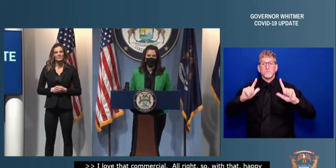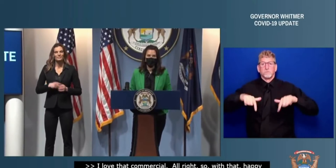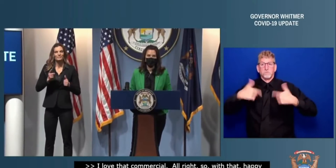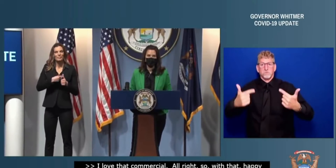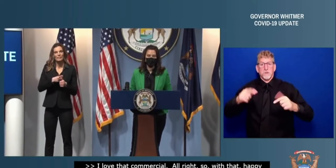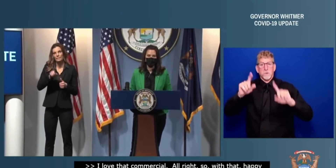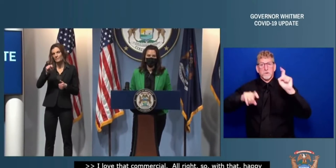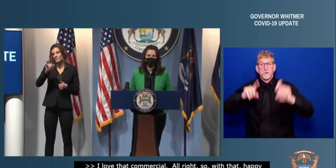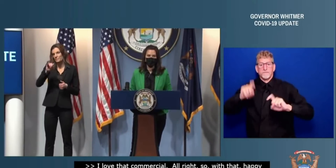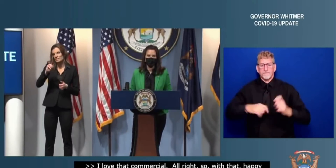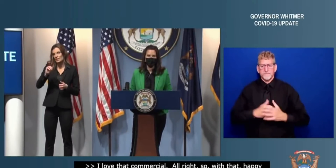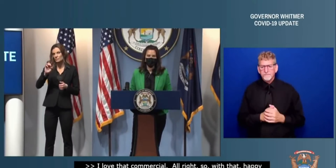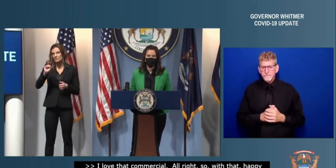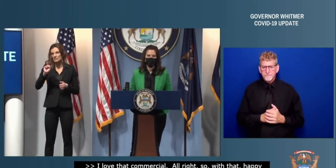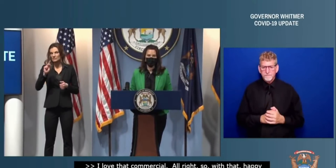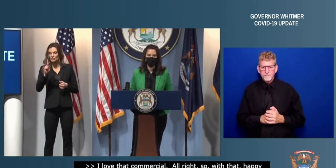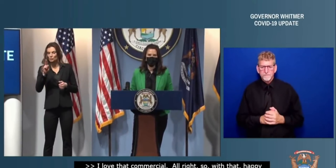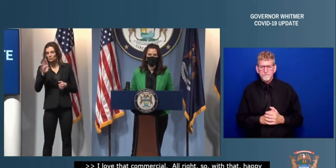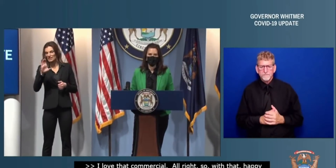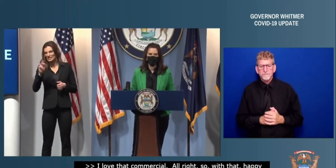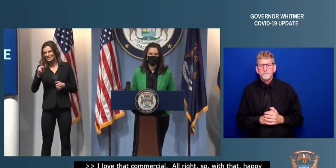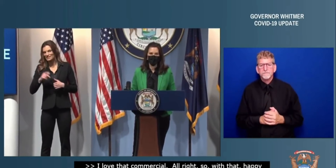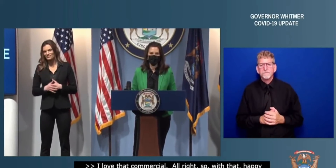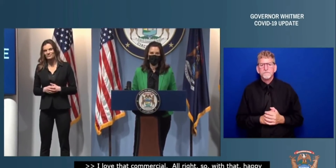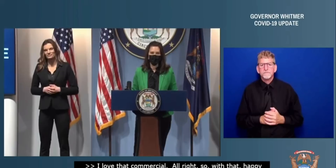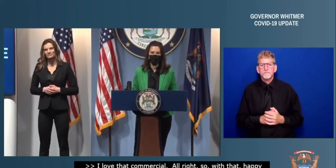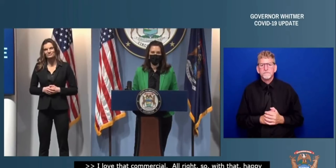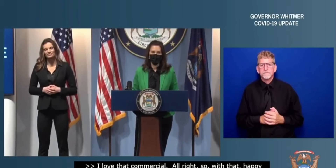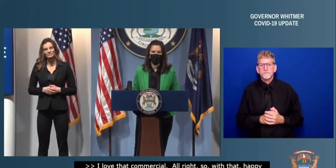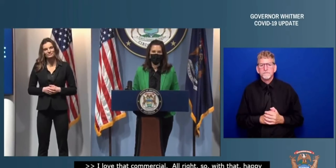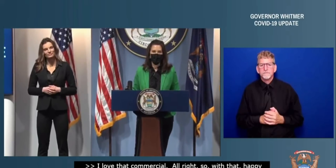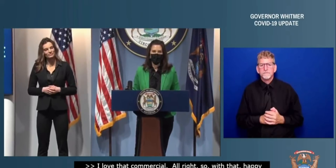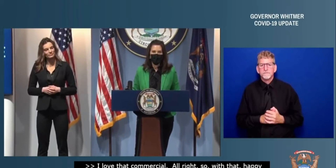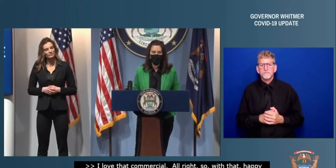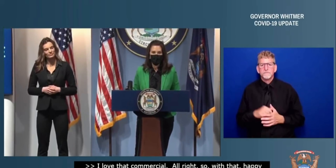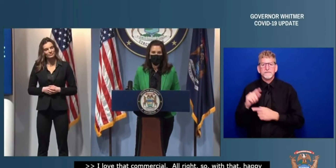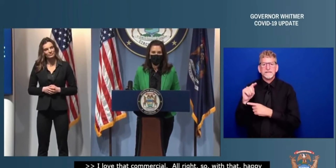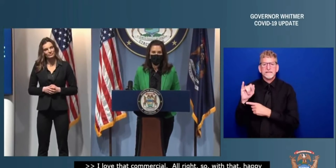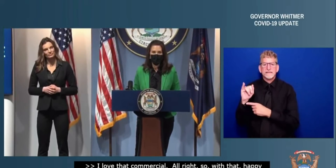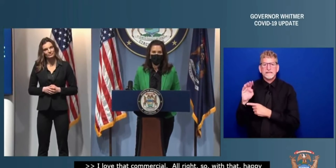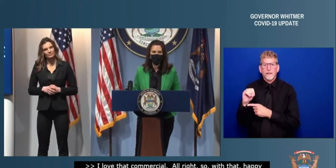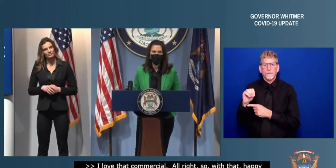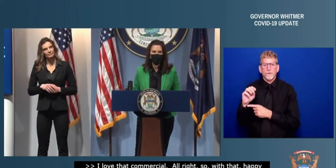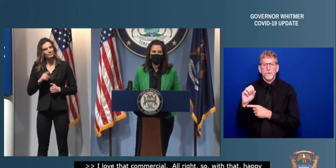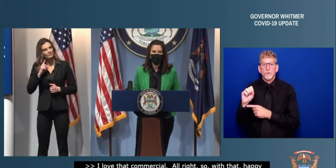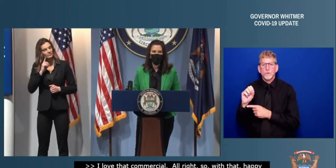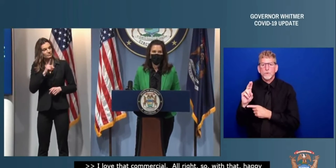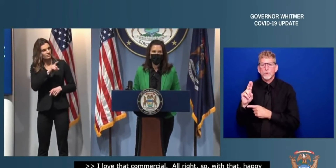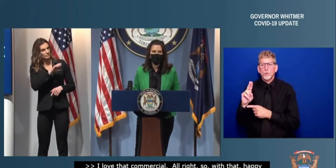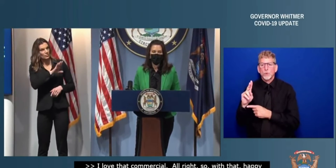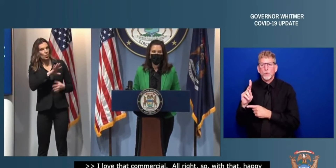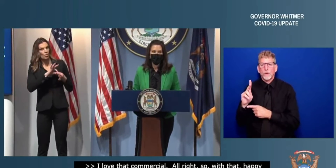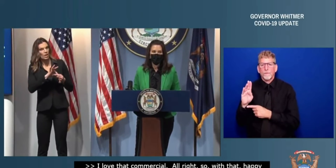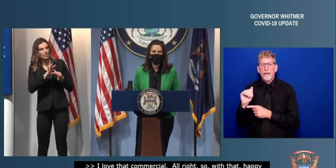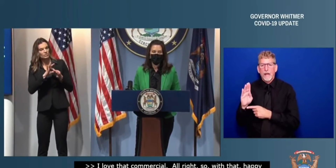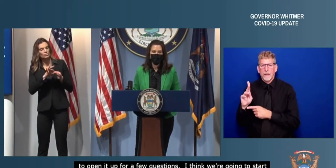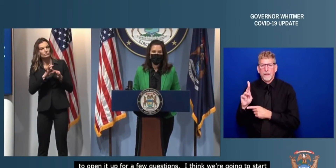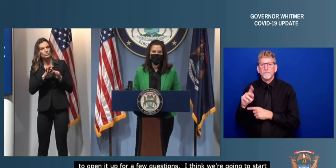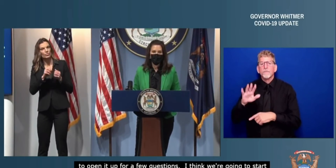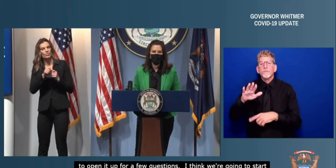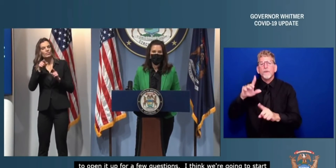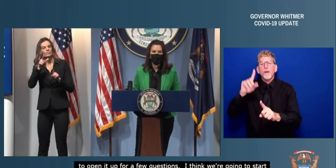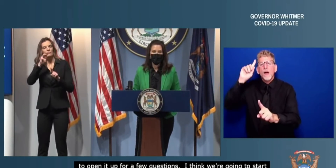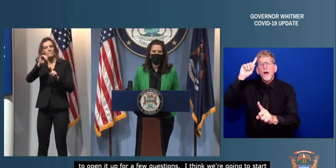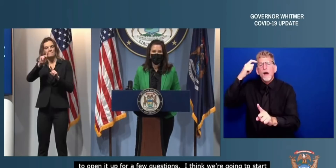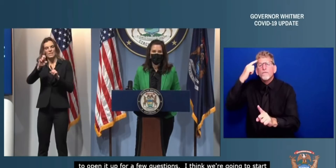going to start with Tim Skubik. Governor, has your relationship with Mike Shirkey gotten better over the past couple of weeks, and are